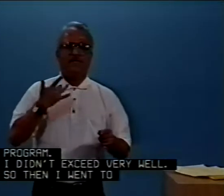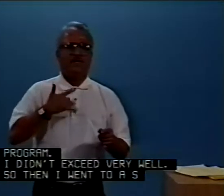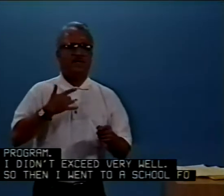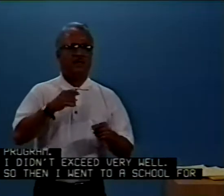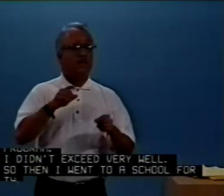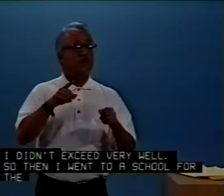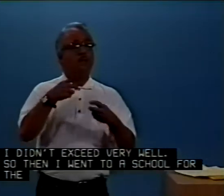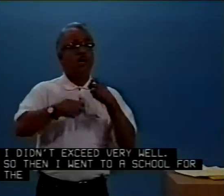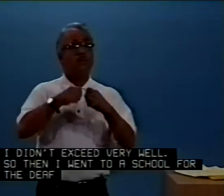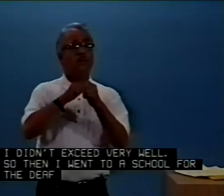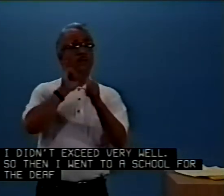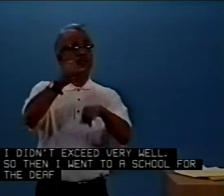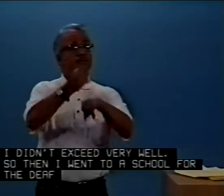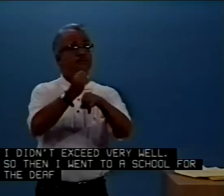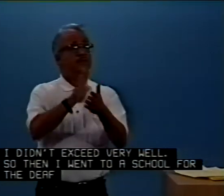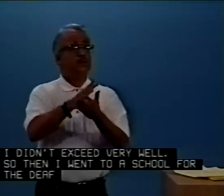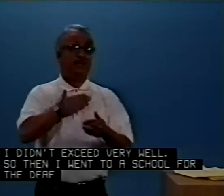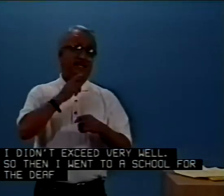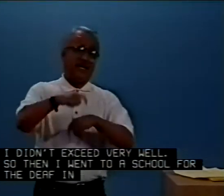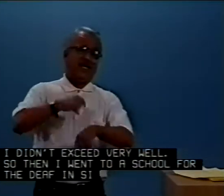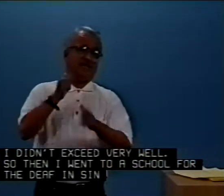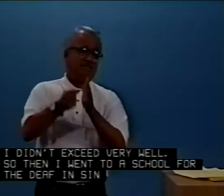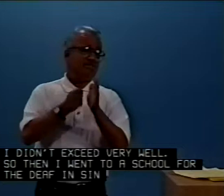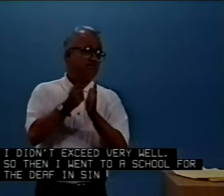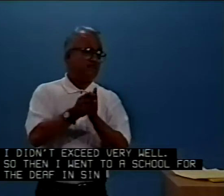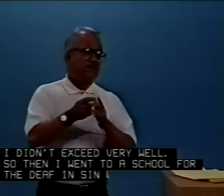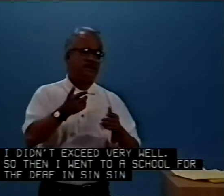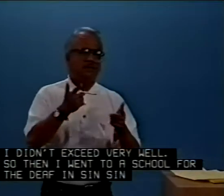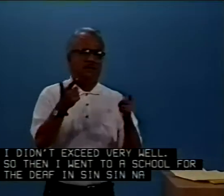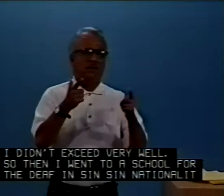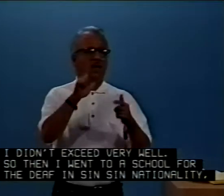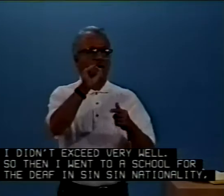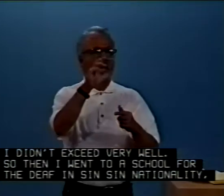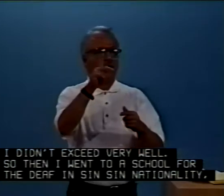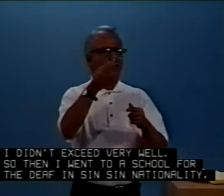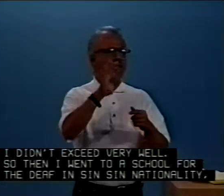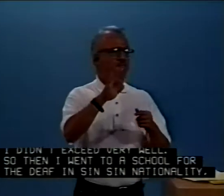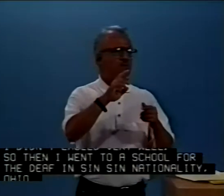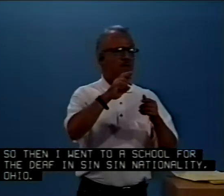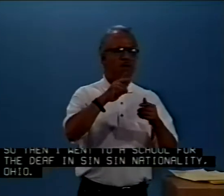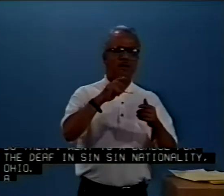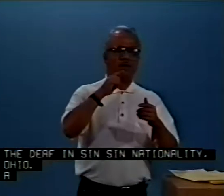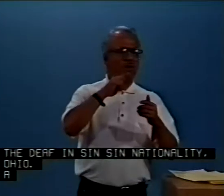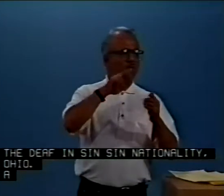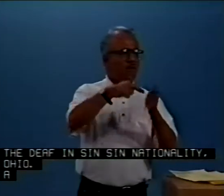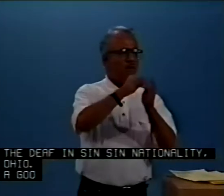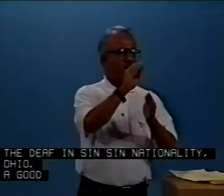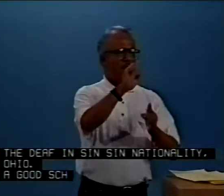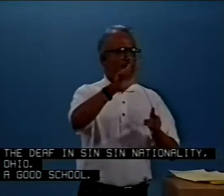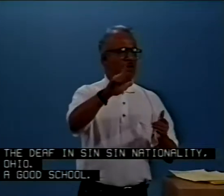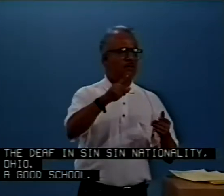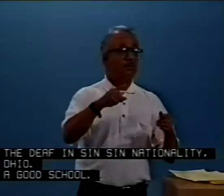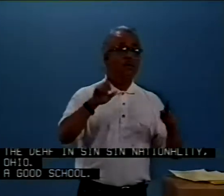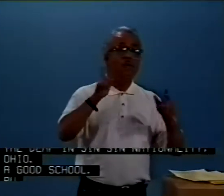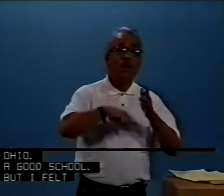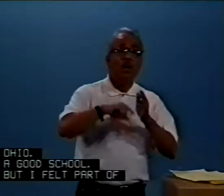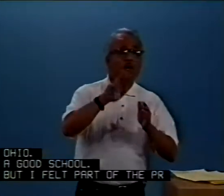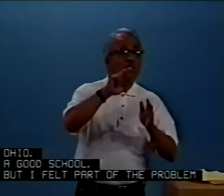school. But I felt part of the problem with that school at the time was a lack of role models for me.